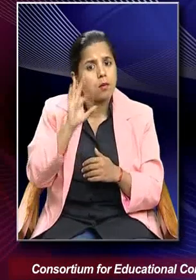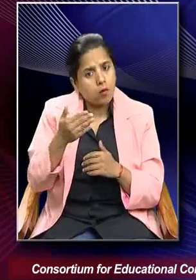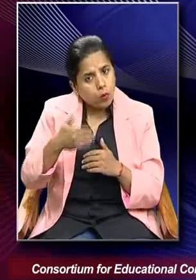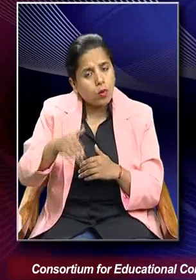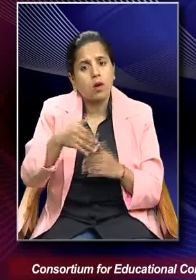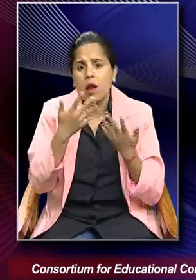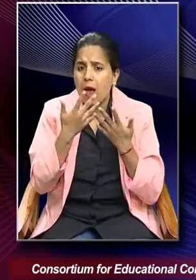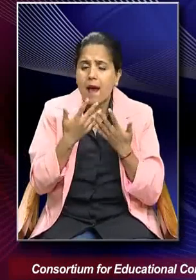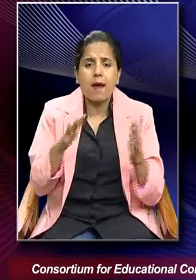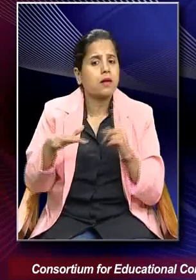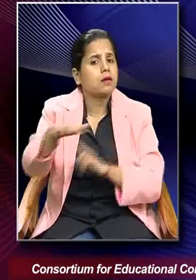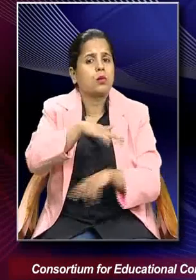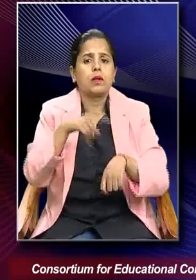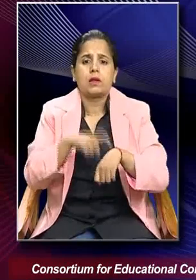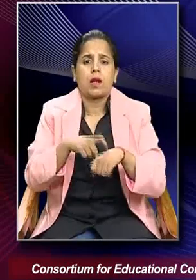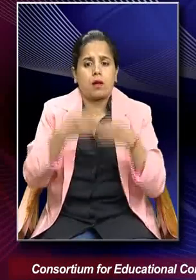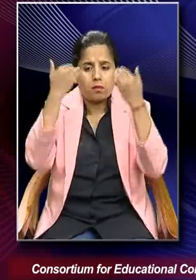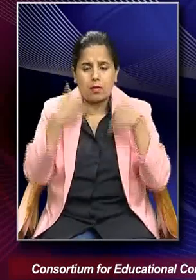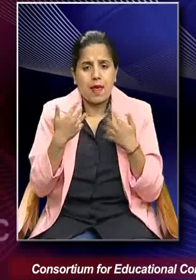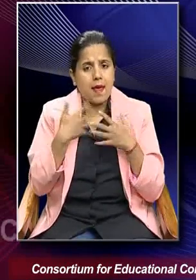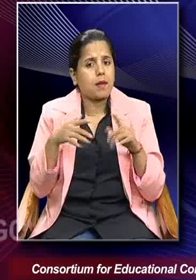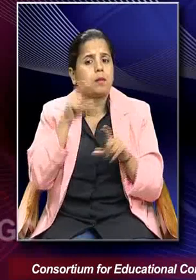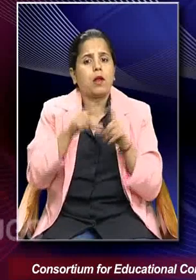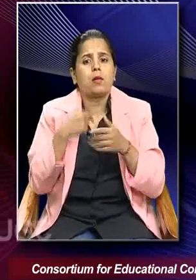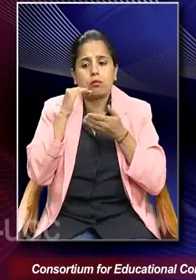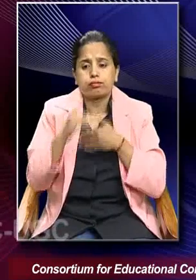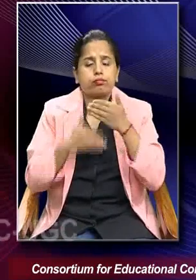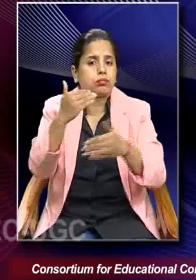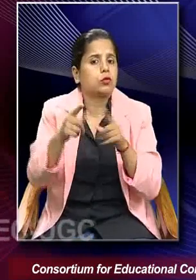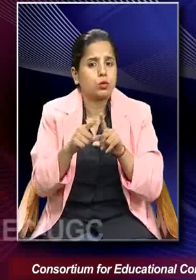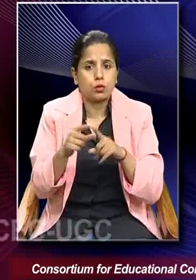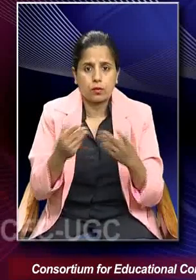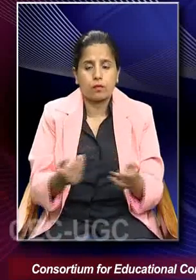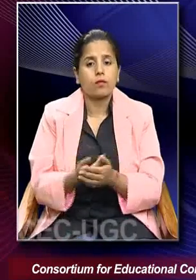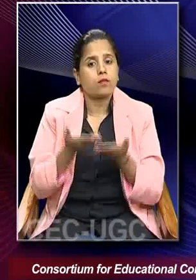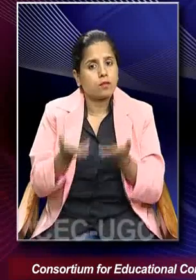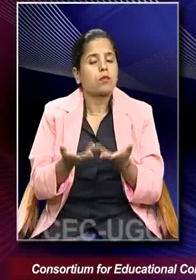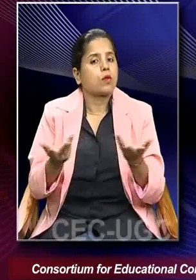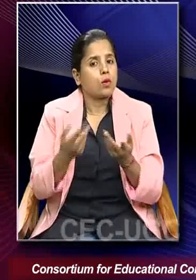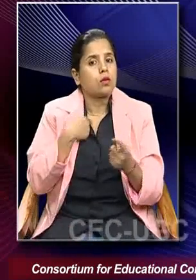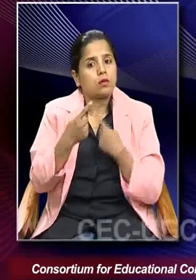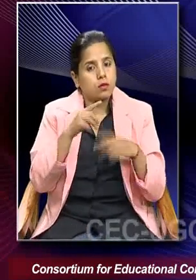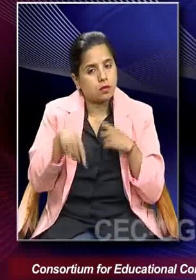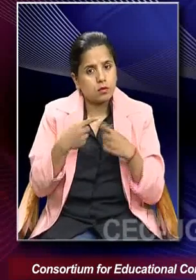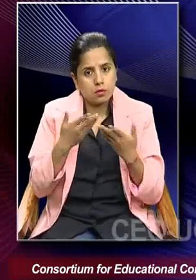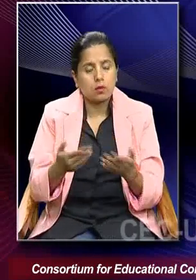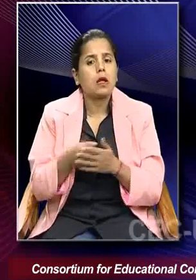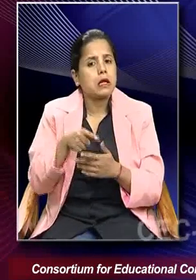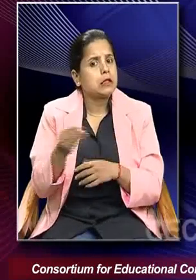in any era of human race. So this is what I have to say. There are